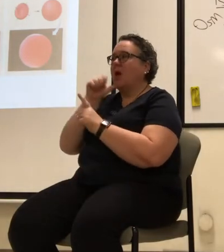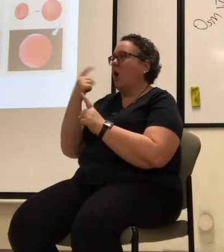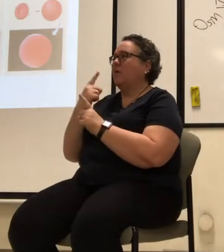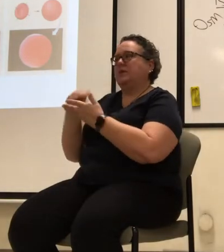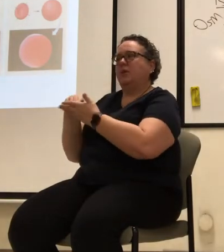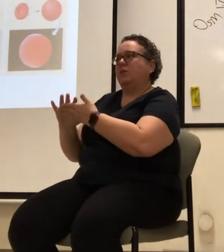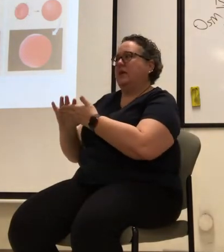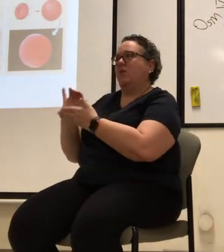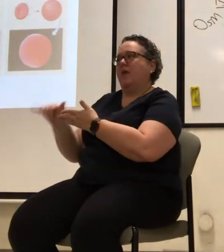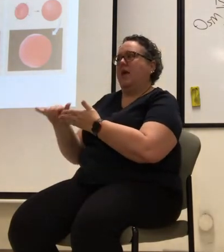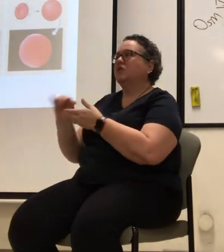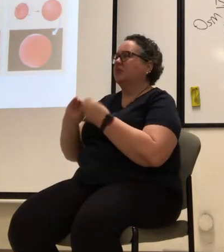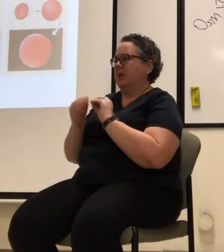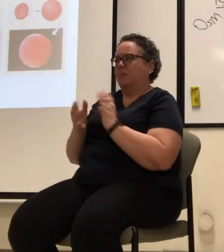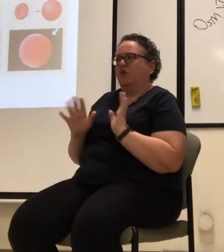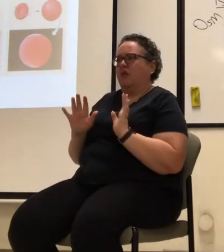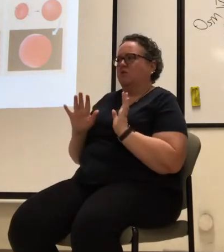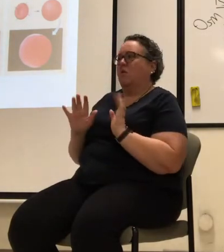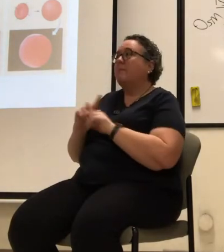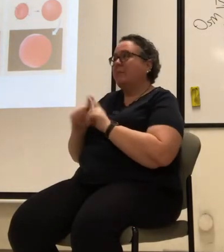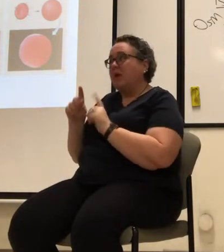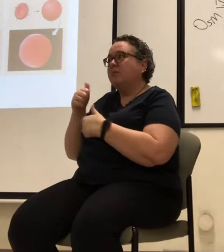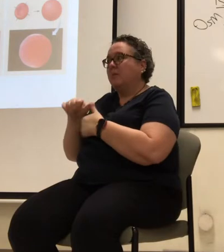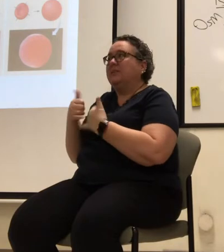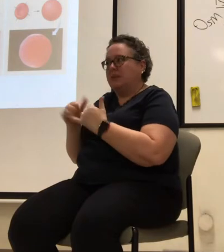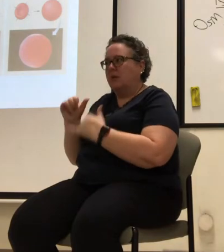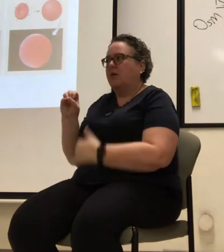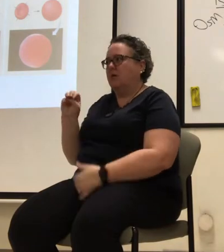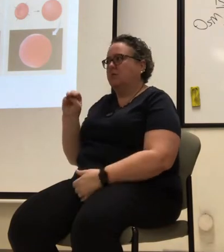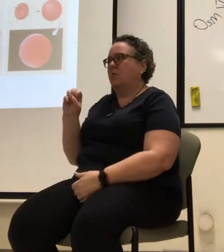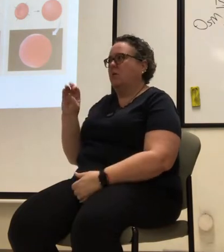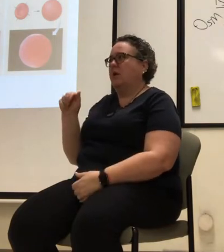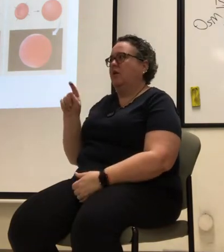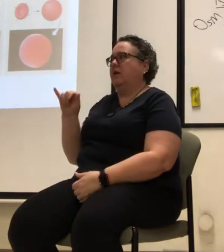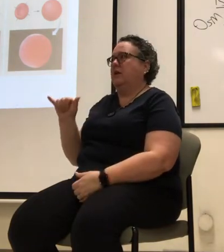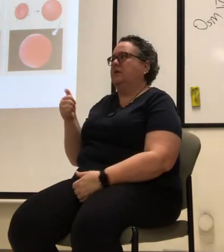And the concentration of the solution it's submerged in is also 10.